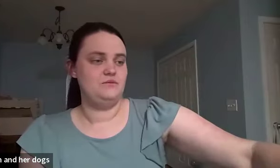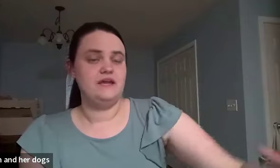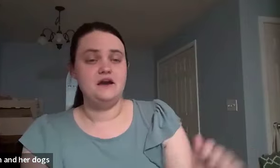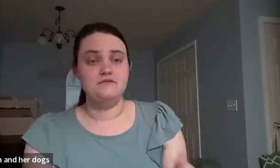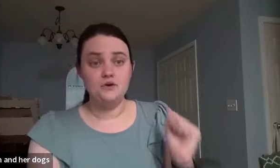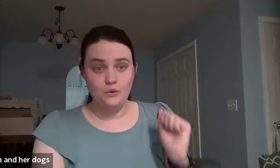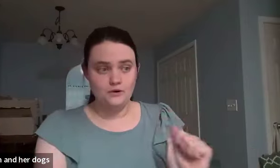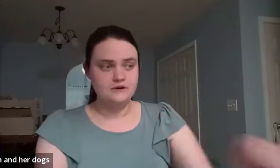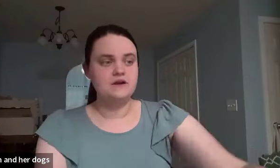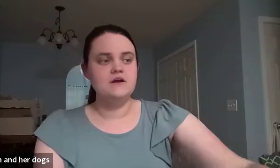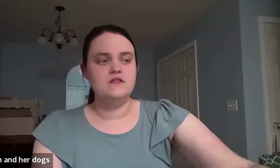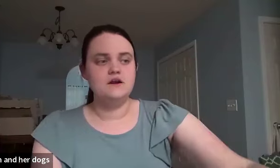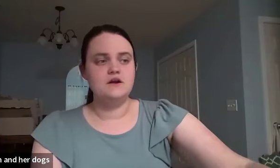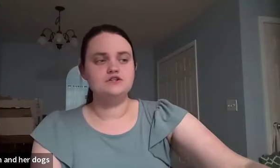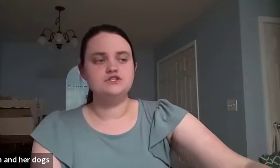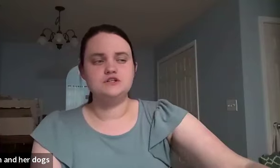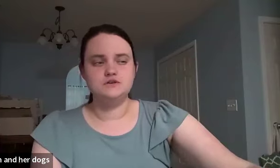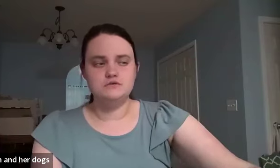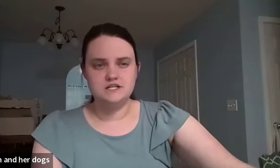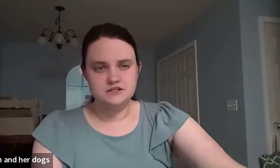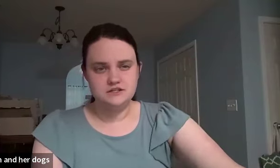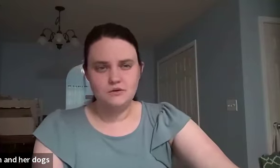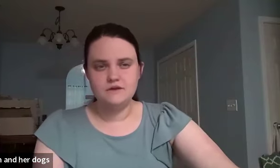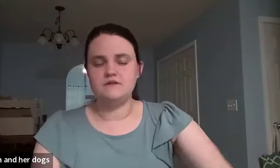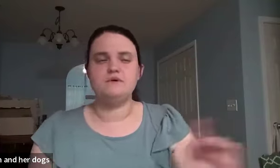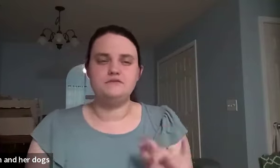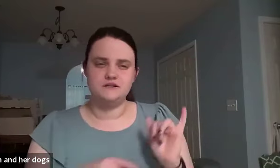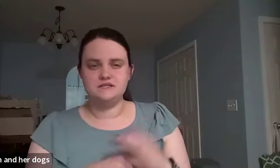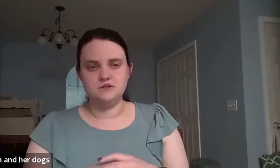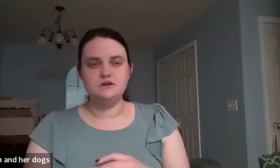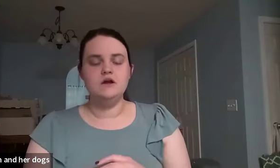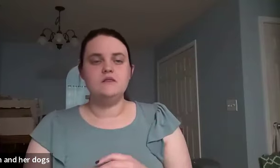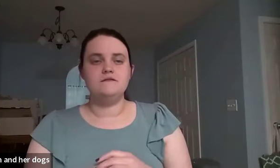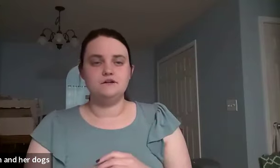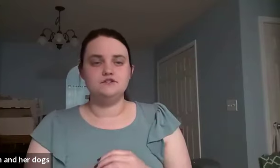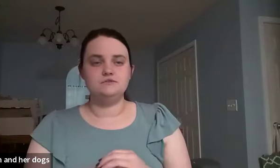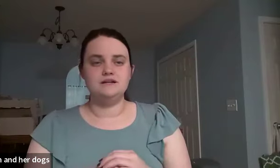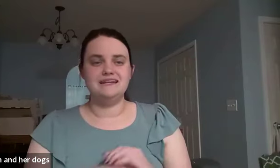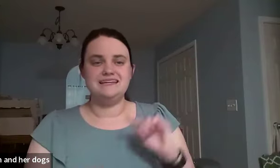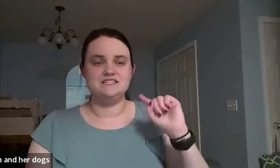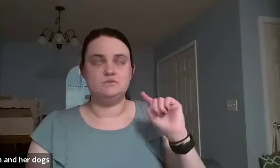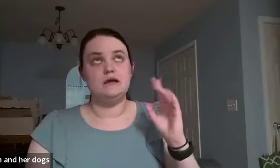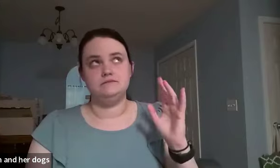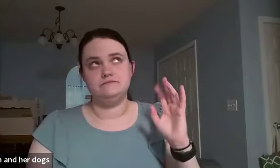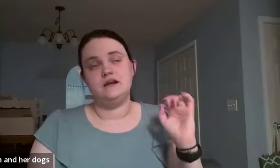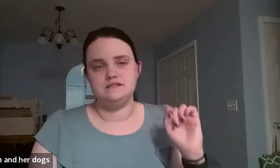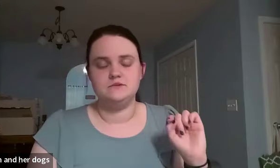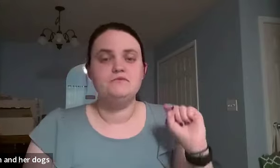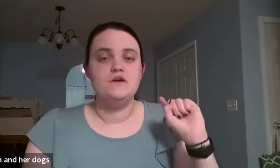Then we have corn. There are two ways you can do corn. They're both very similar. The first one is, well, kind of similar.